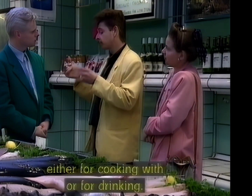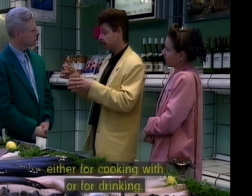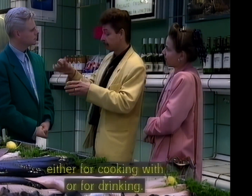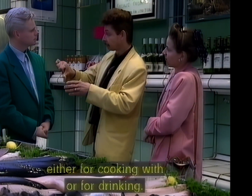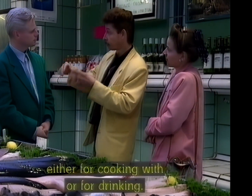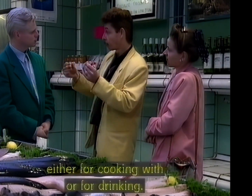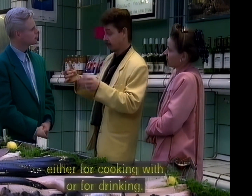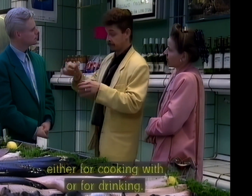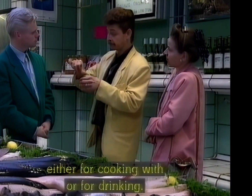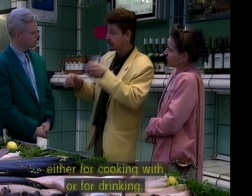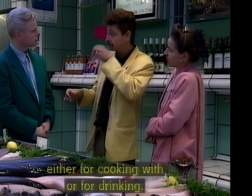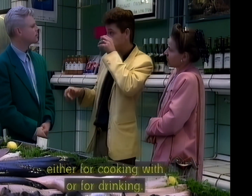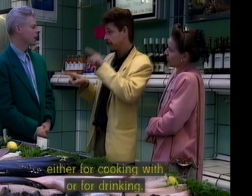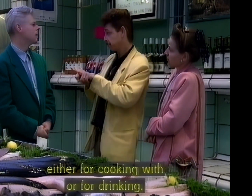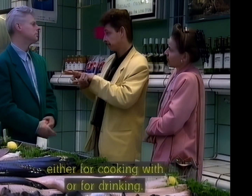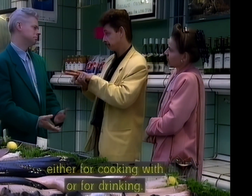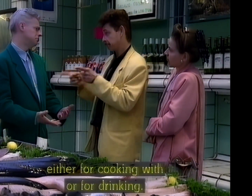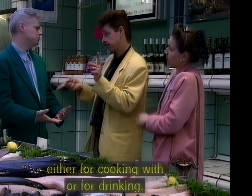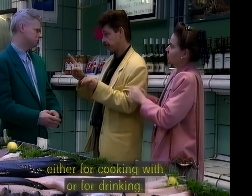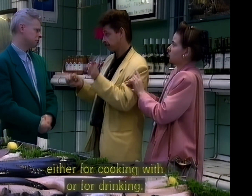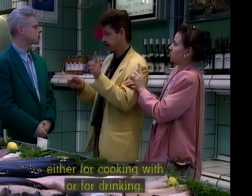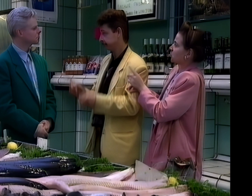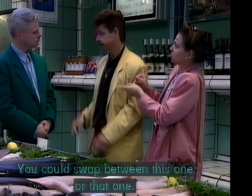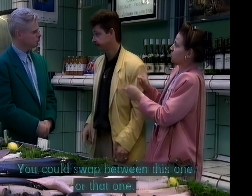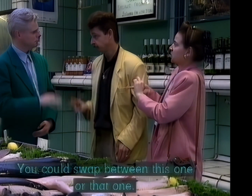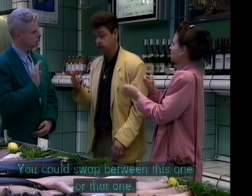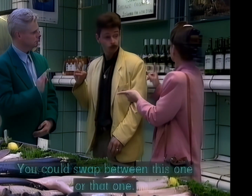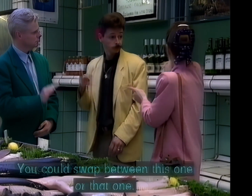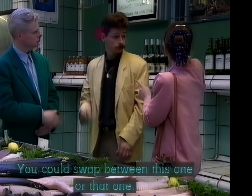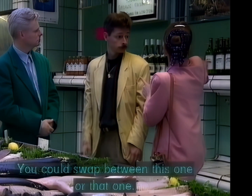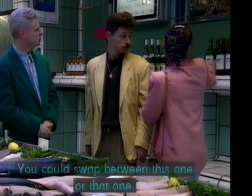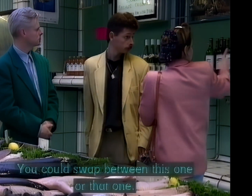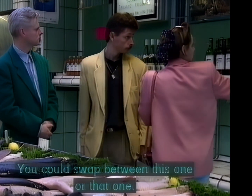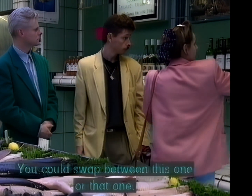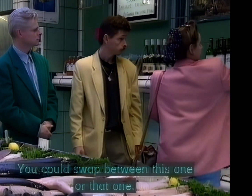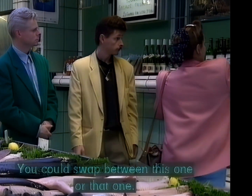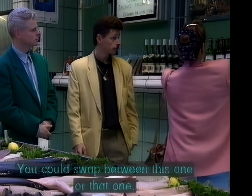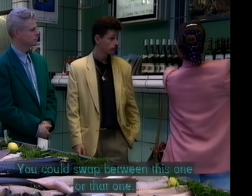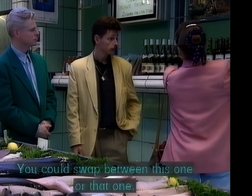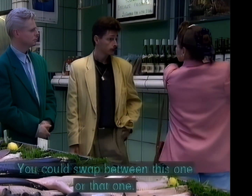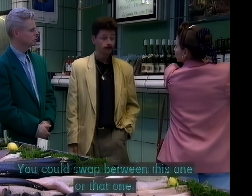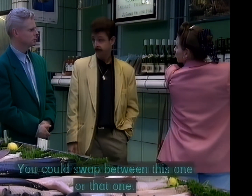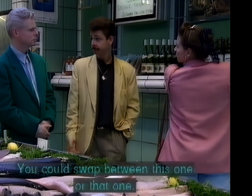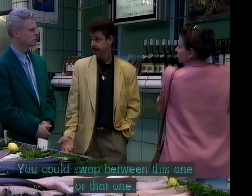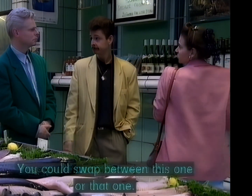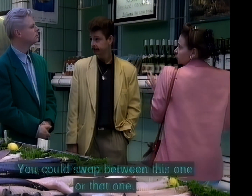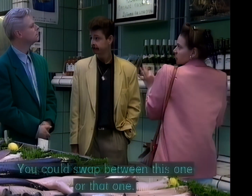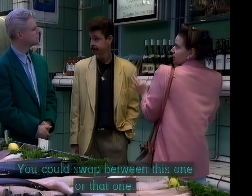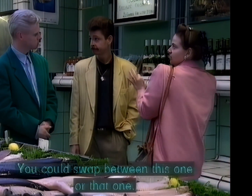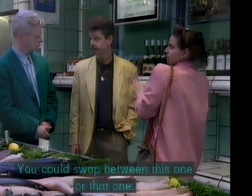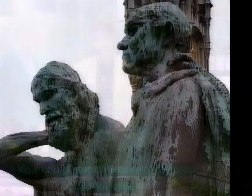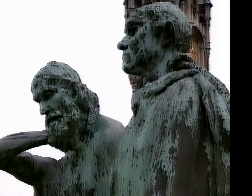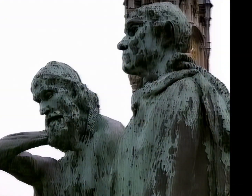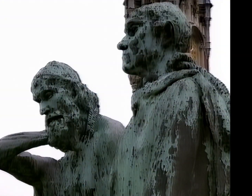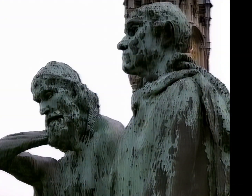they're ideal for going with your fish, either for cooking with or for drinking. You can swap between this one or that one.